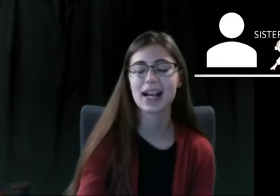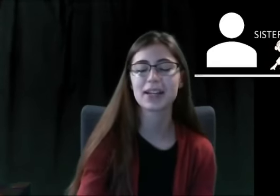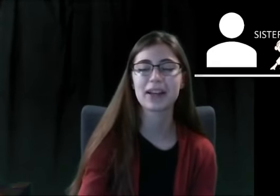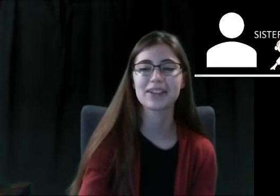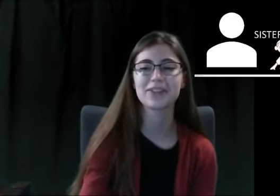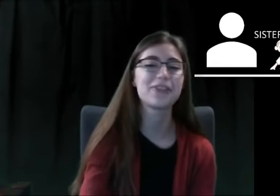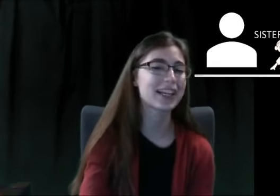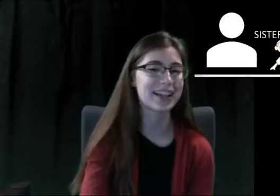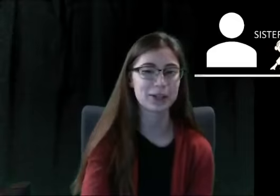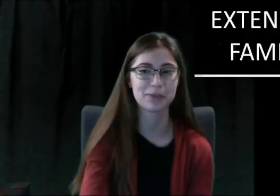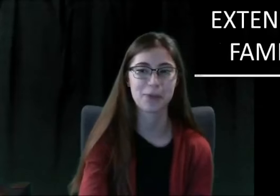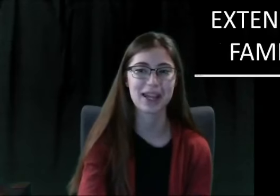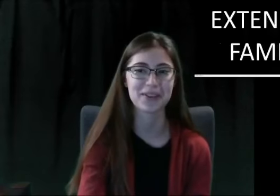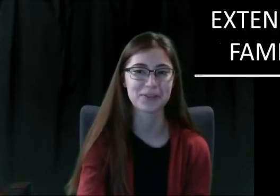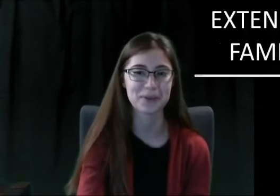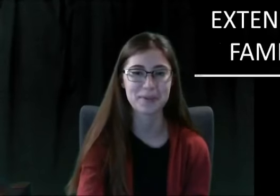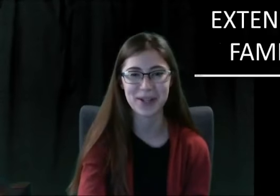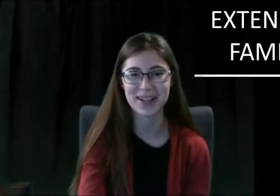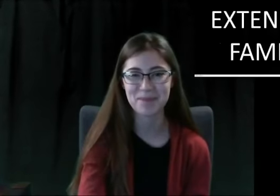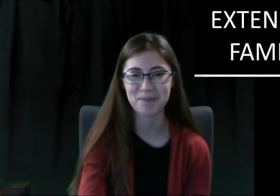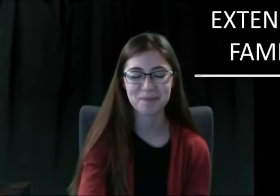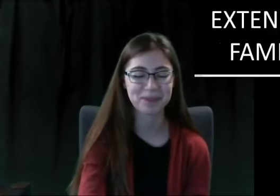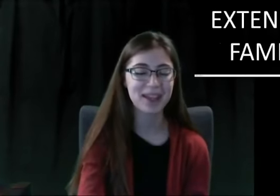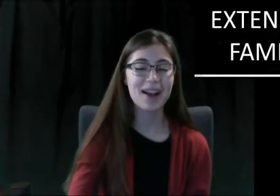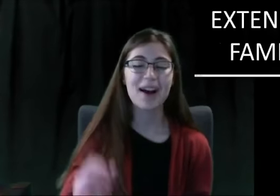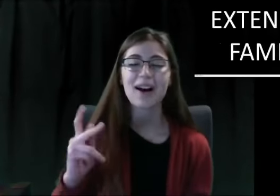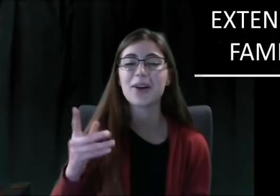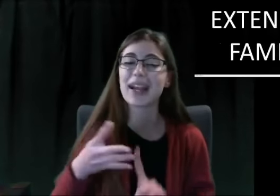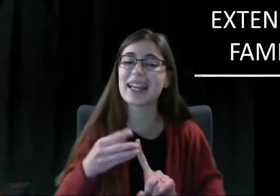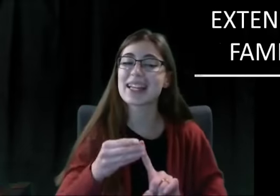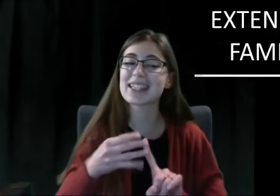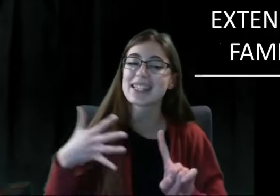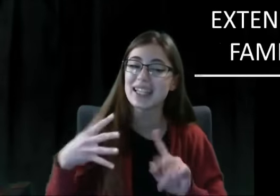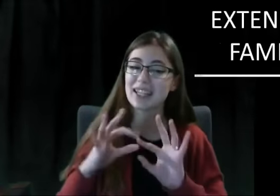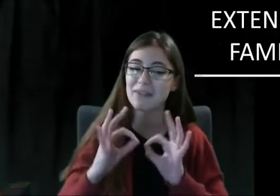a funny, helpful way of remembering it. All right, extended family.